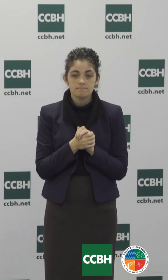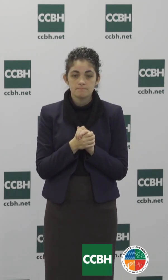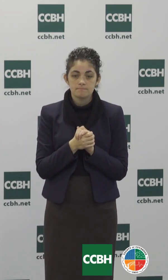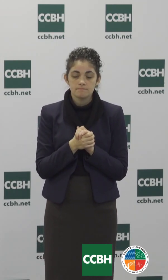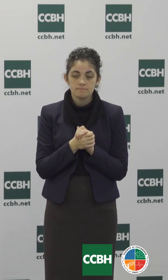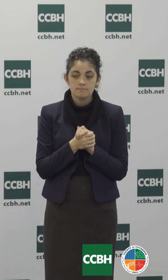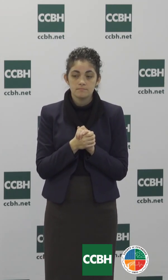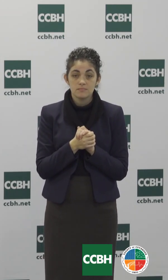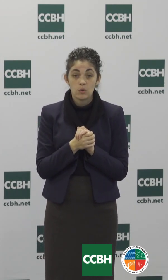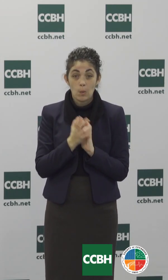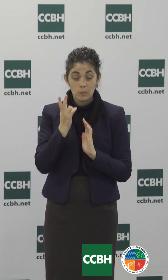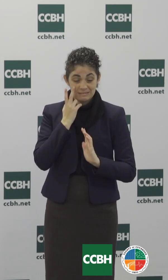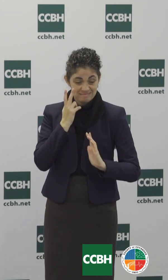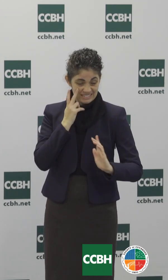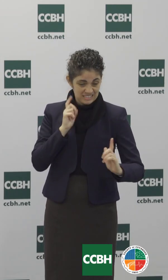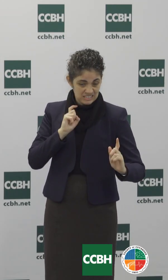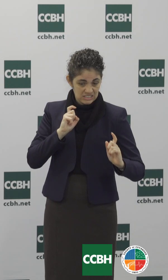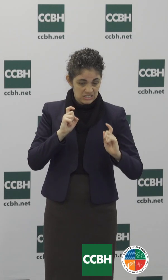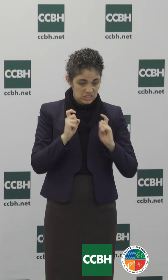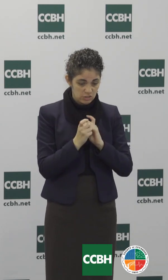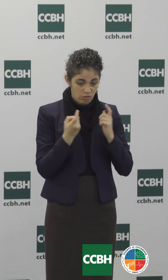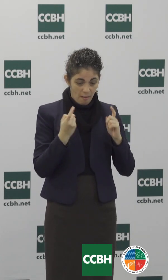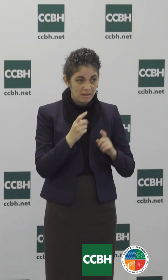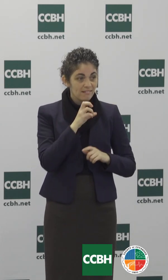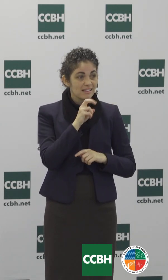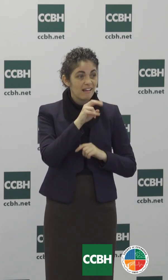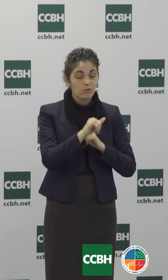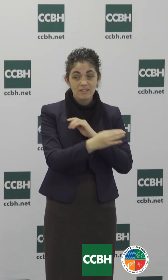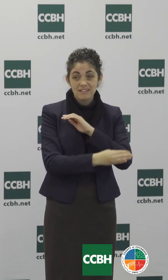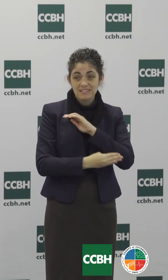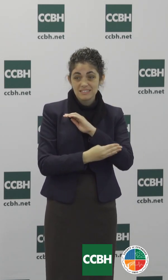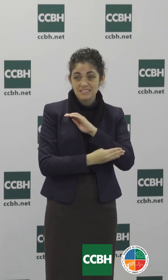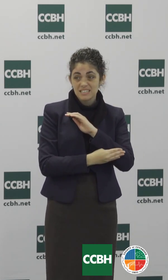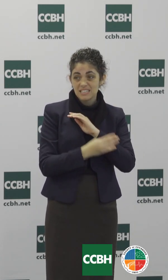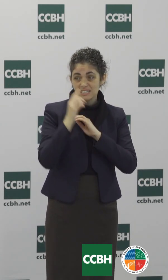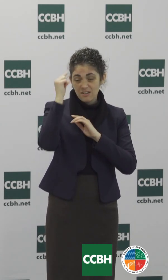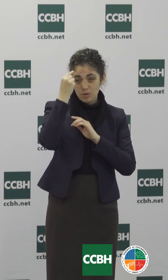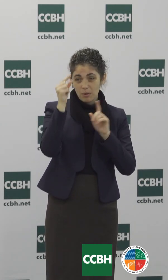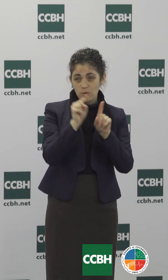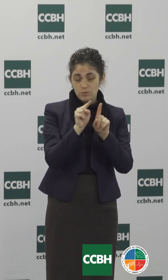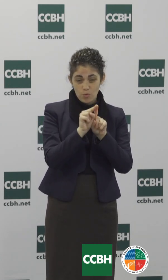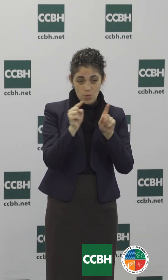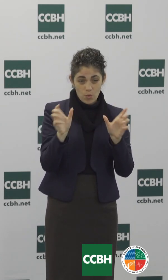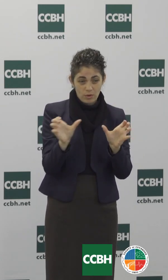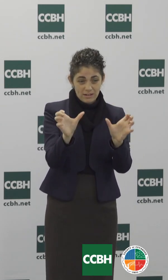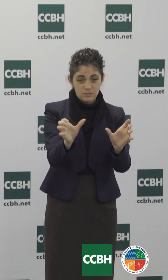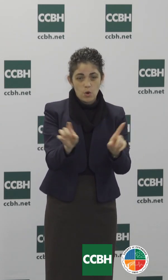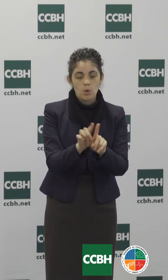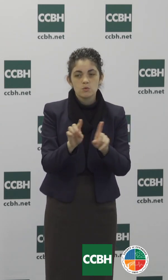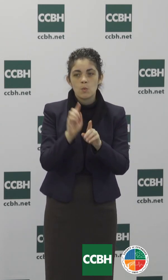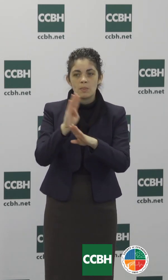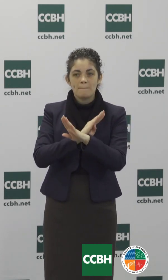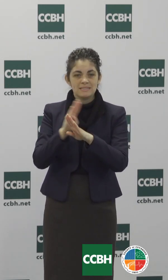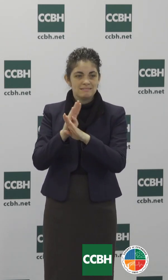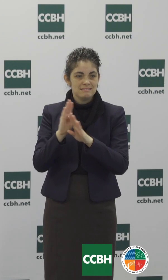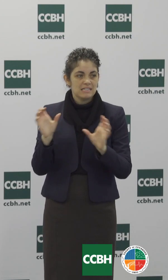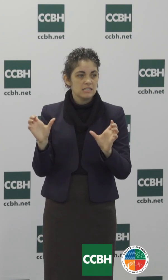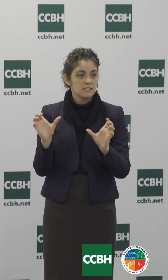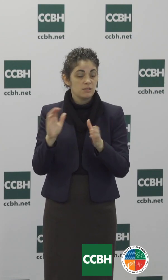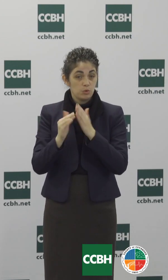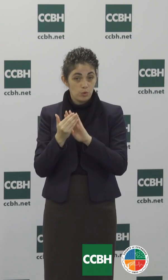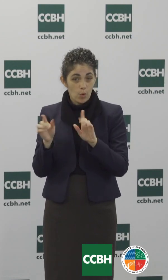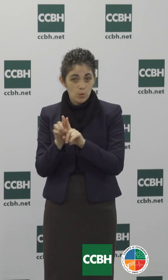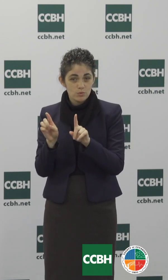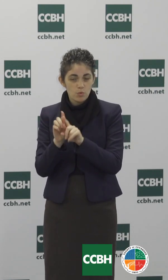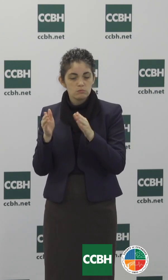have seen changes in the county government operations and throughout the business community and the general community, which